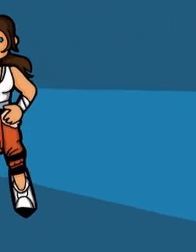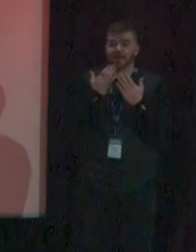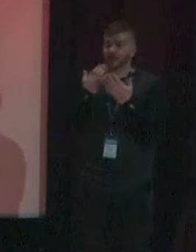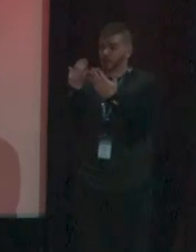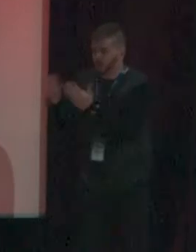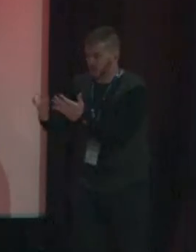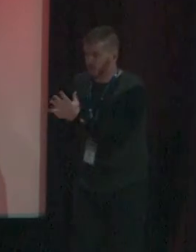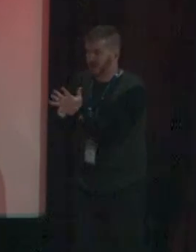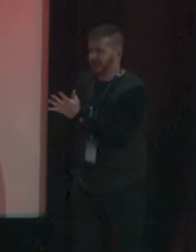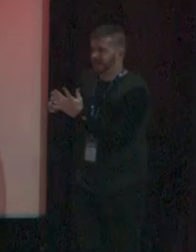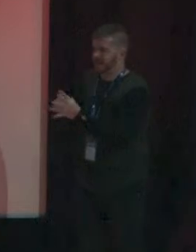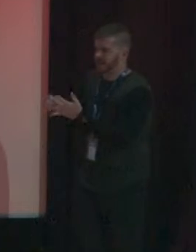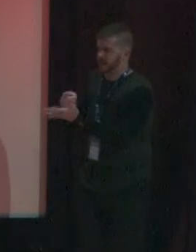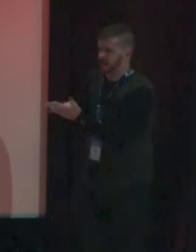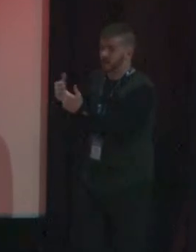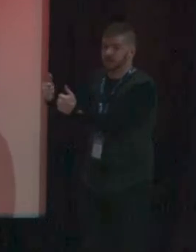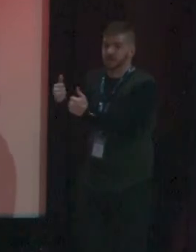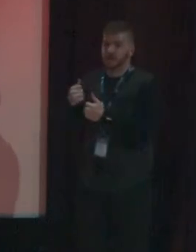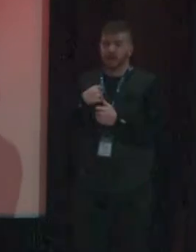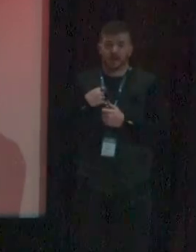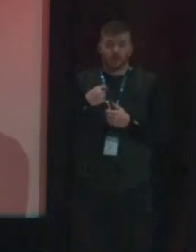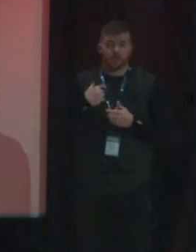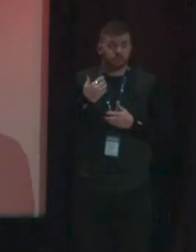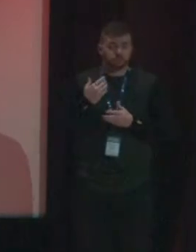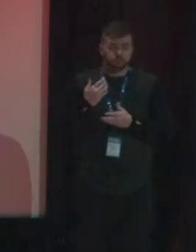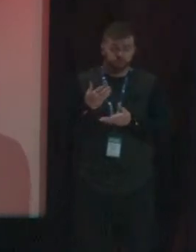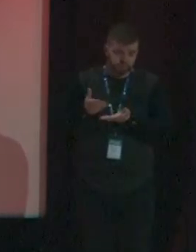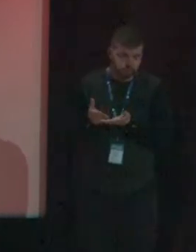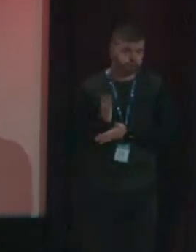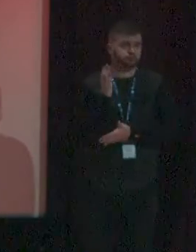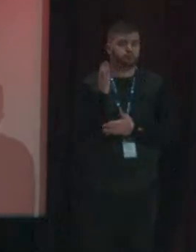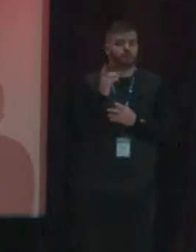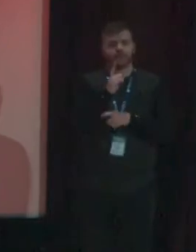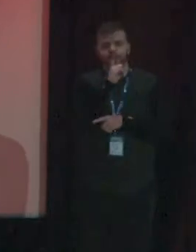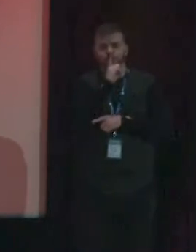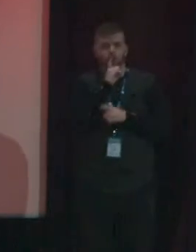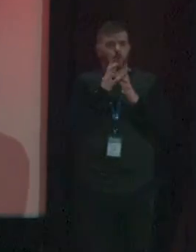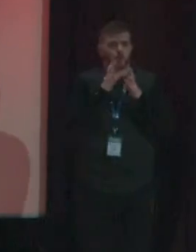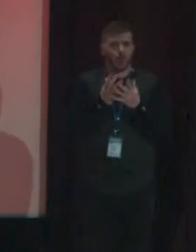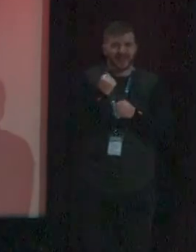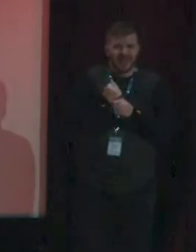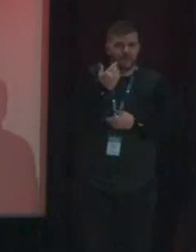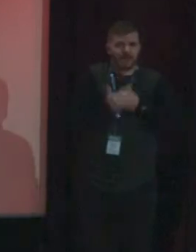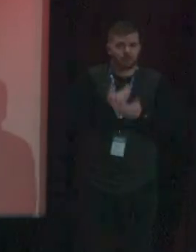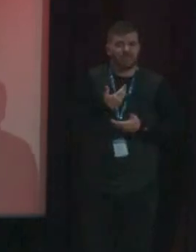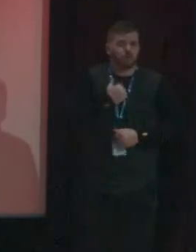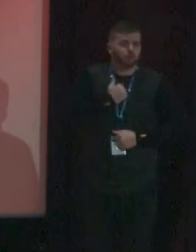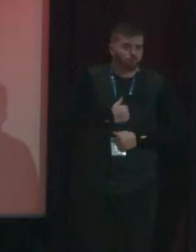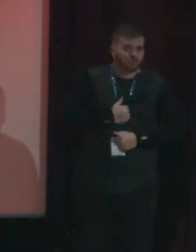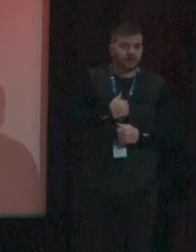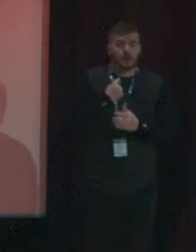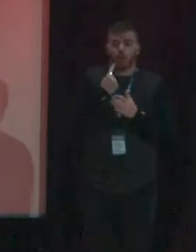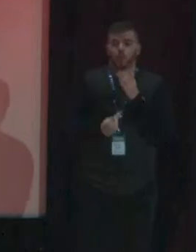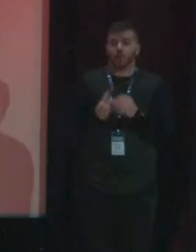Thank you, Alistair. I'm going to take you on a whistle-stop tour of the secret world of game narrative, and I apologise in advance. I only